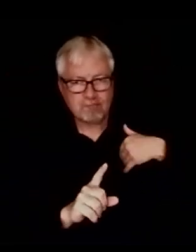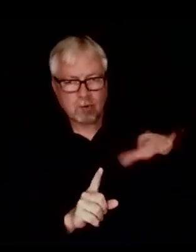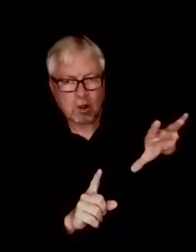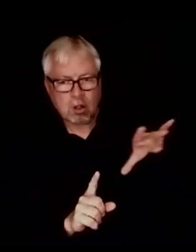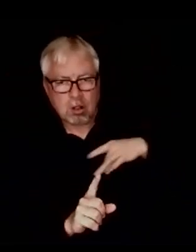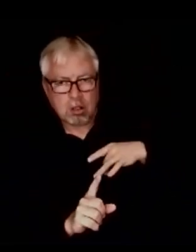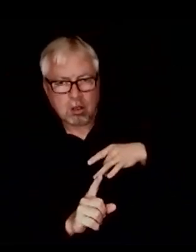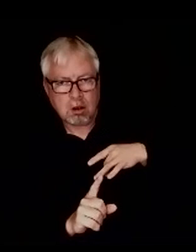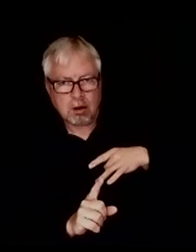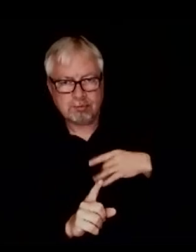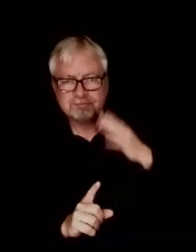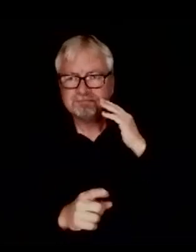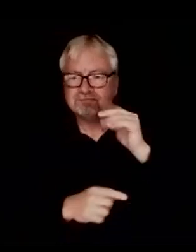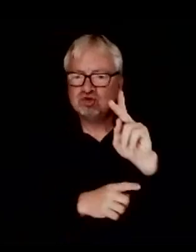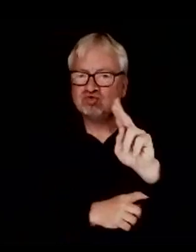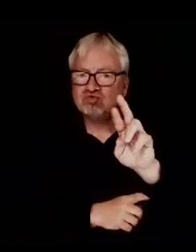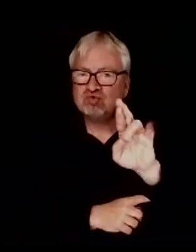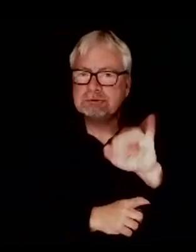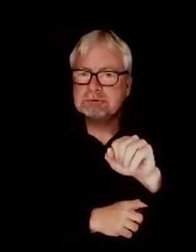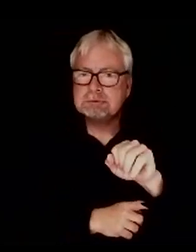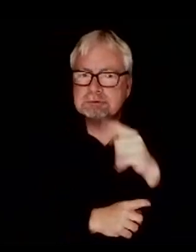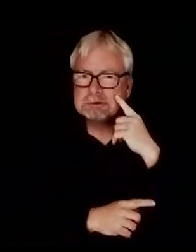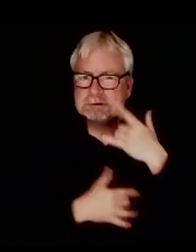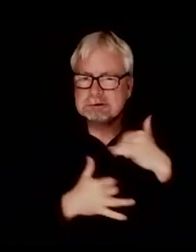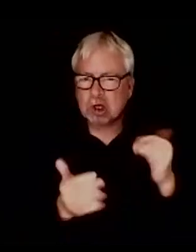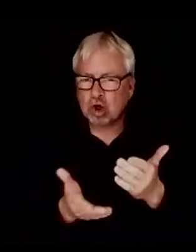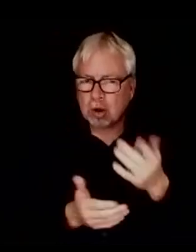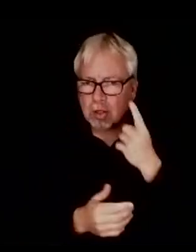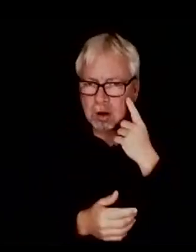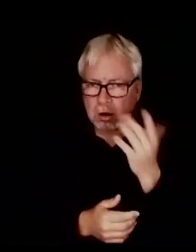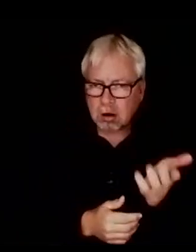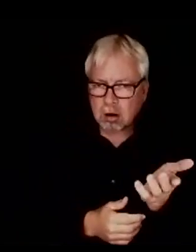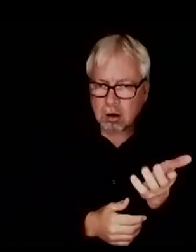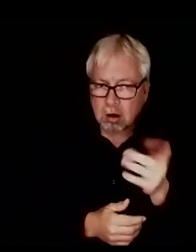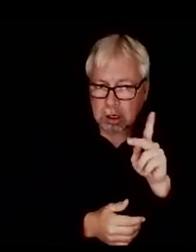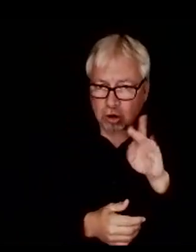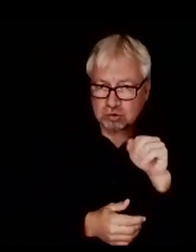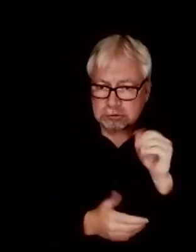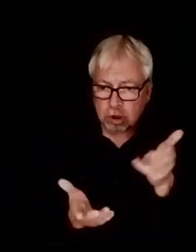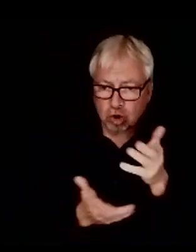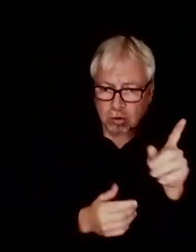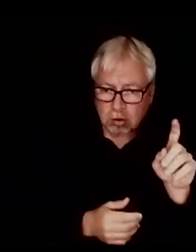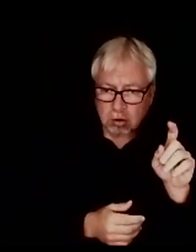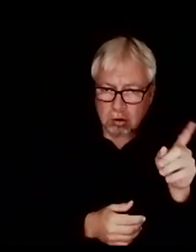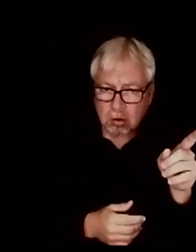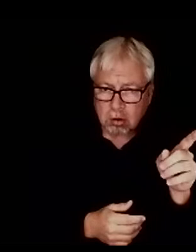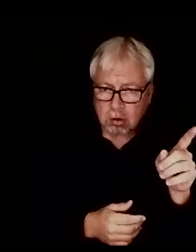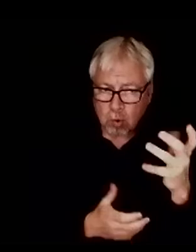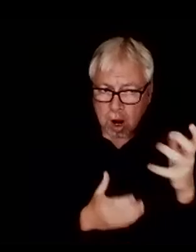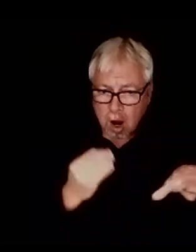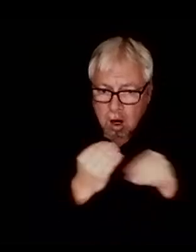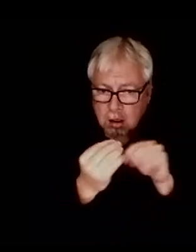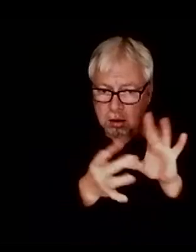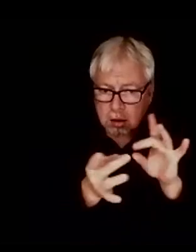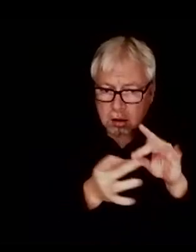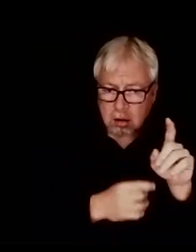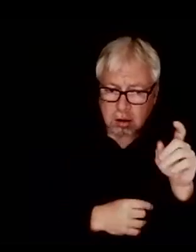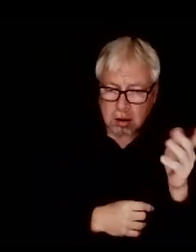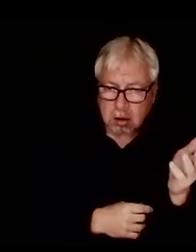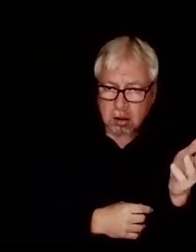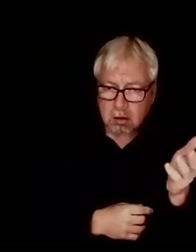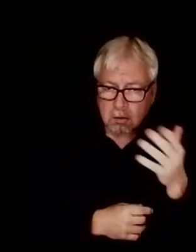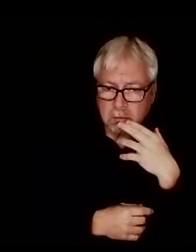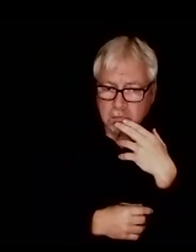as well for questions. Chris, if you're on the line, and if you have anything more to add on Jeremy's question, please